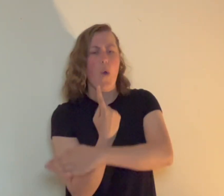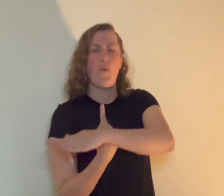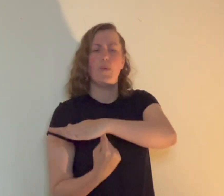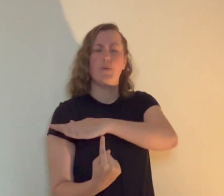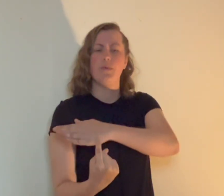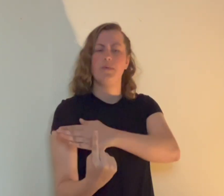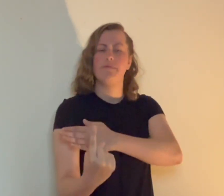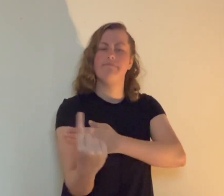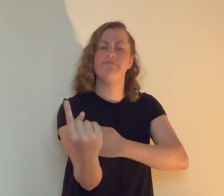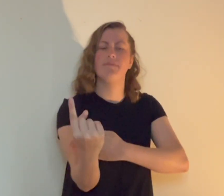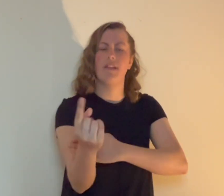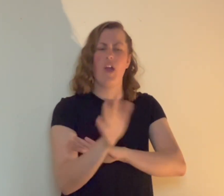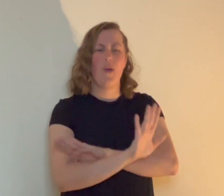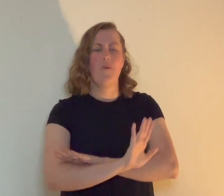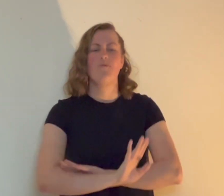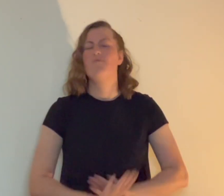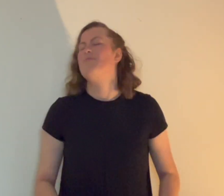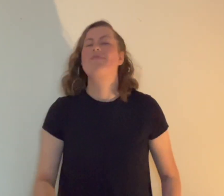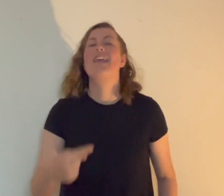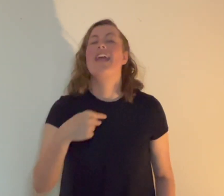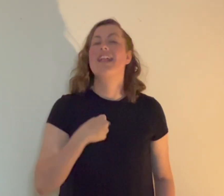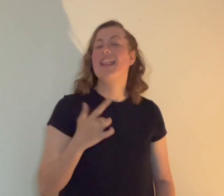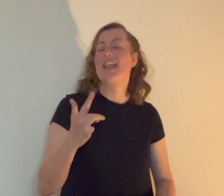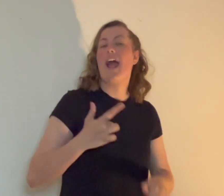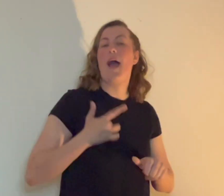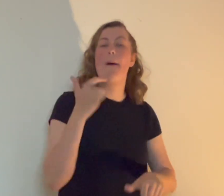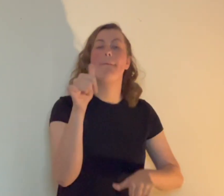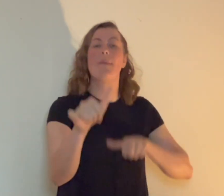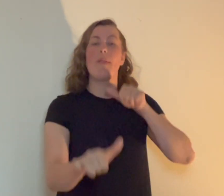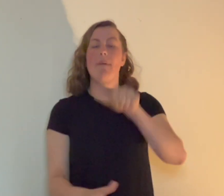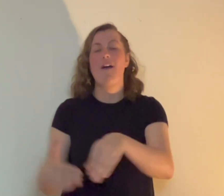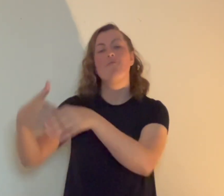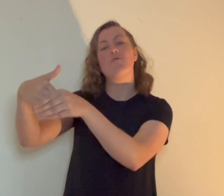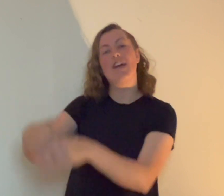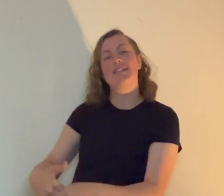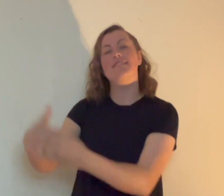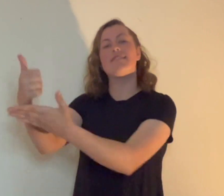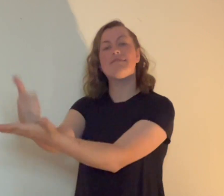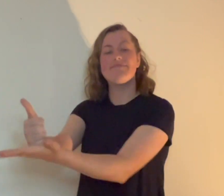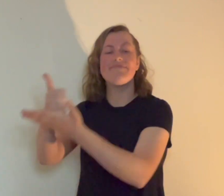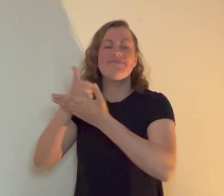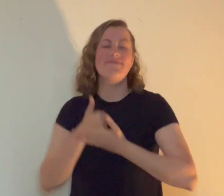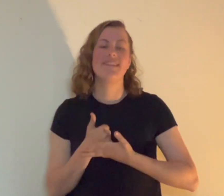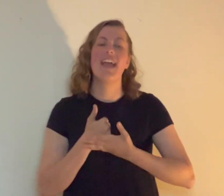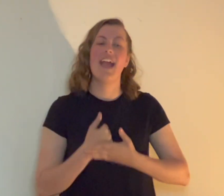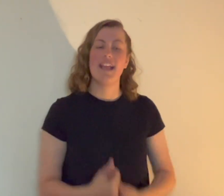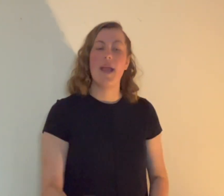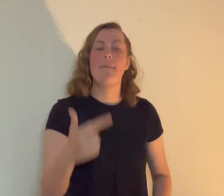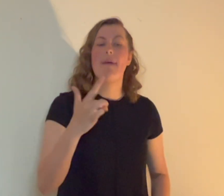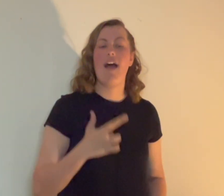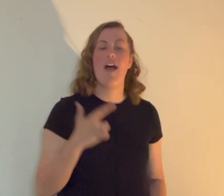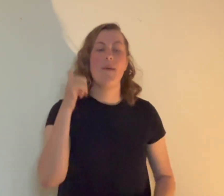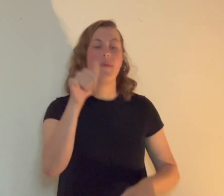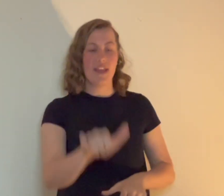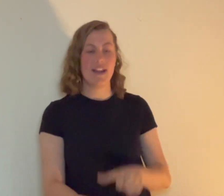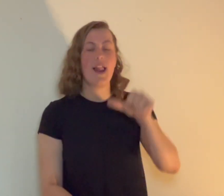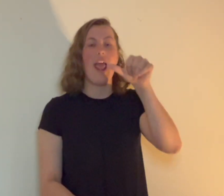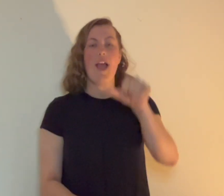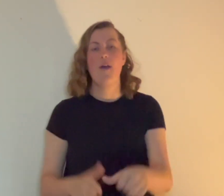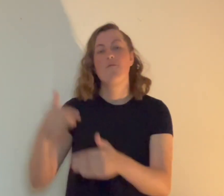Yeah, I get by with a little help from my friends Yeah, I get by with little help from my friends